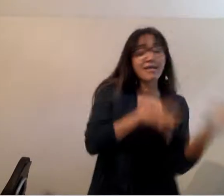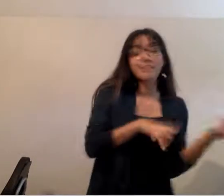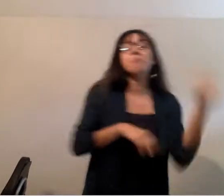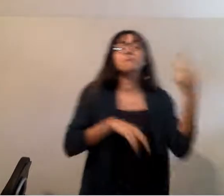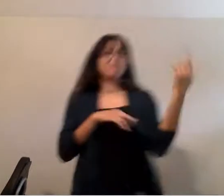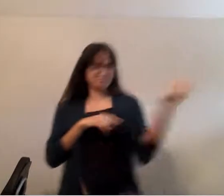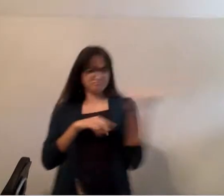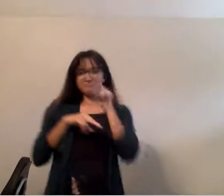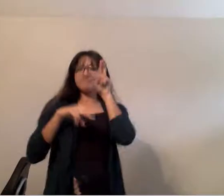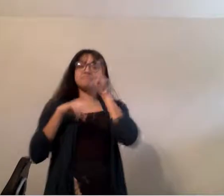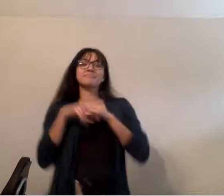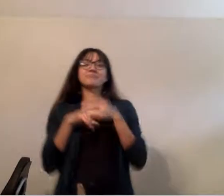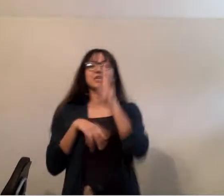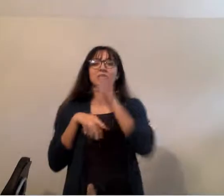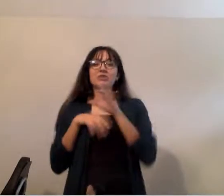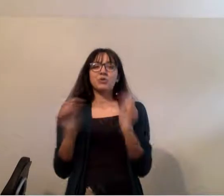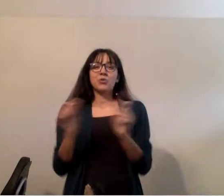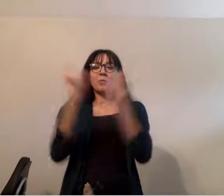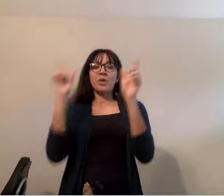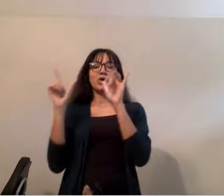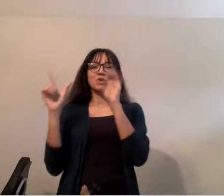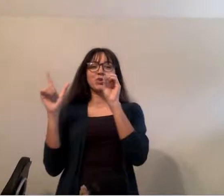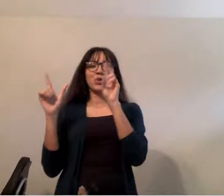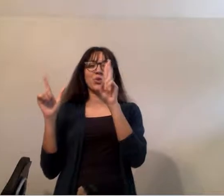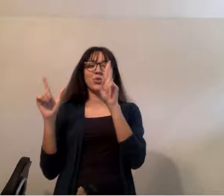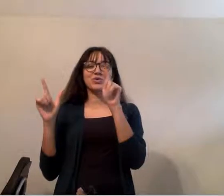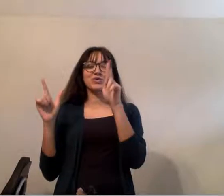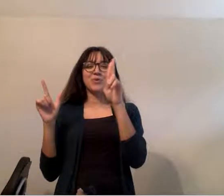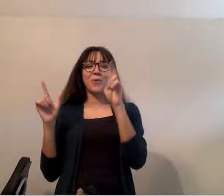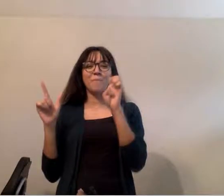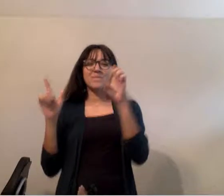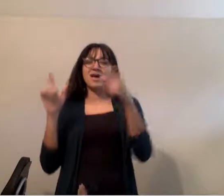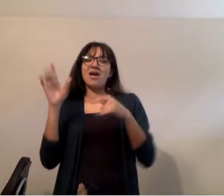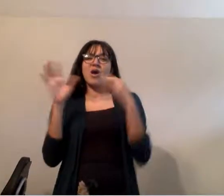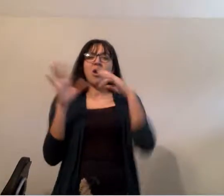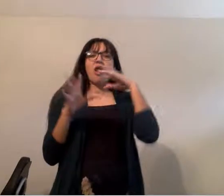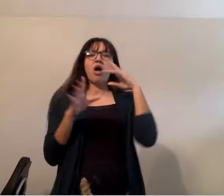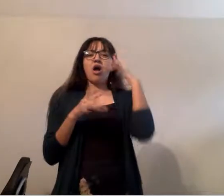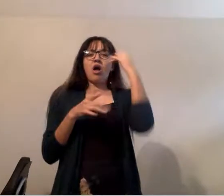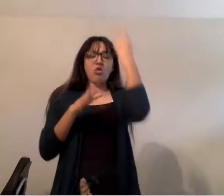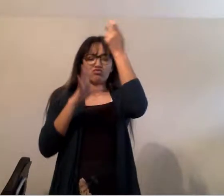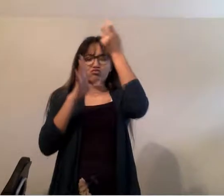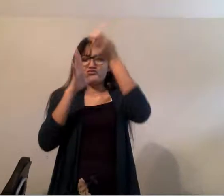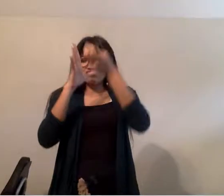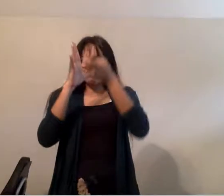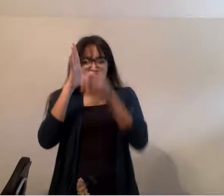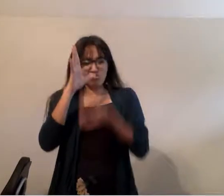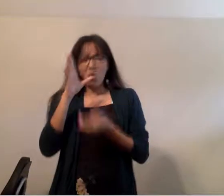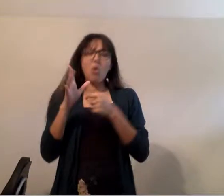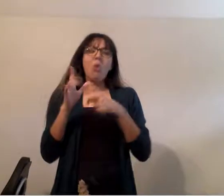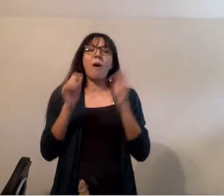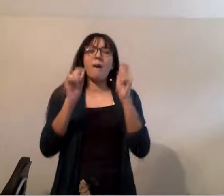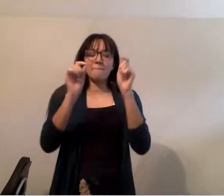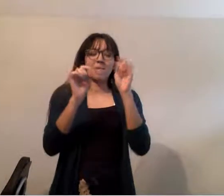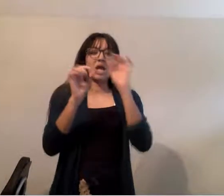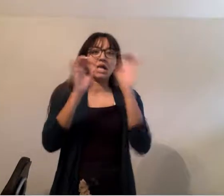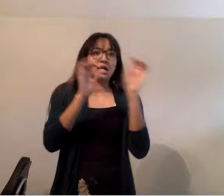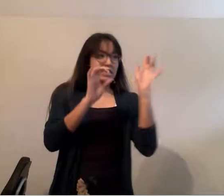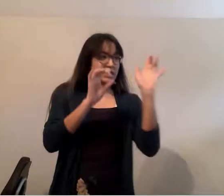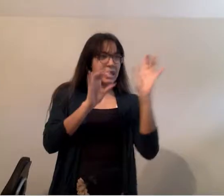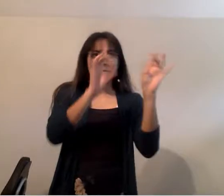that starts with videos of Richard Feynman talking about magnets and ends much, much later with us watching interviews with Justin Bieber's